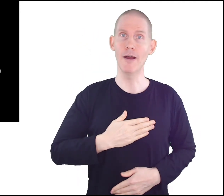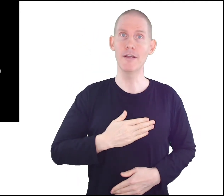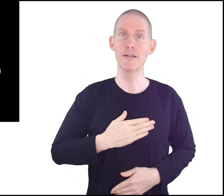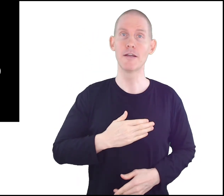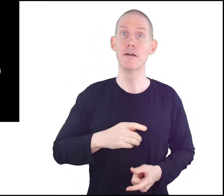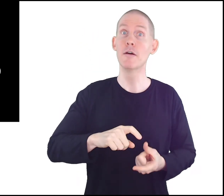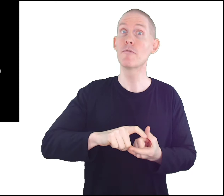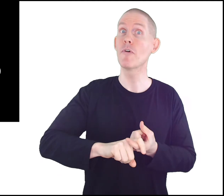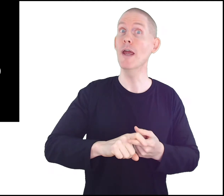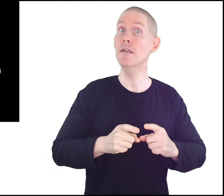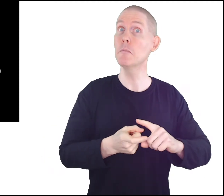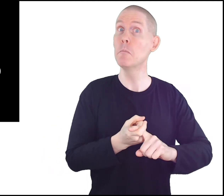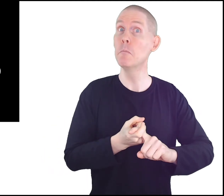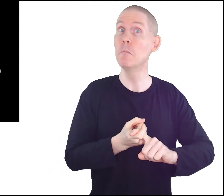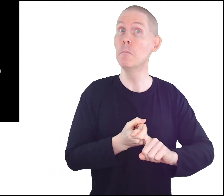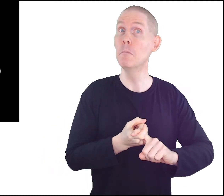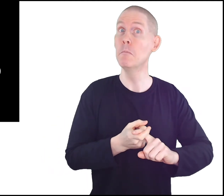my friend.